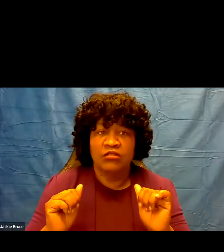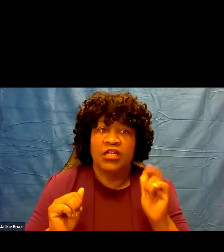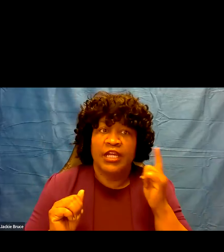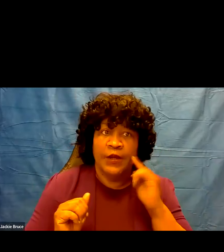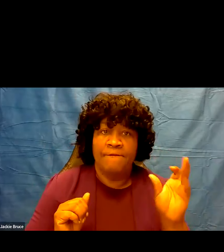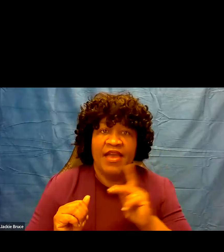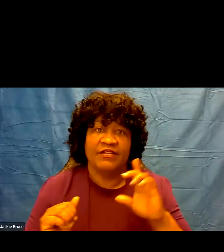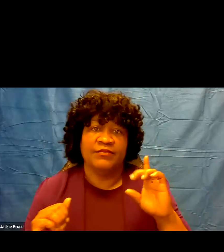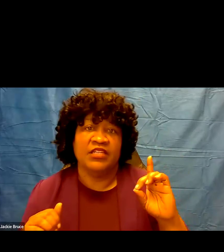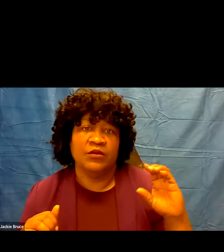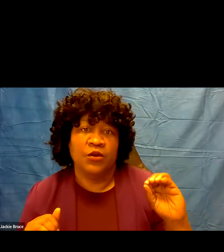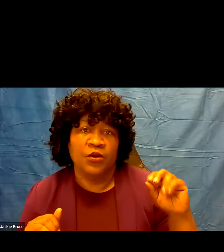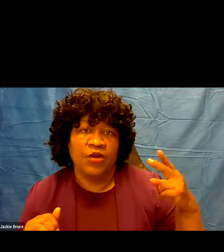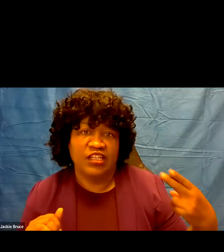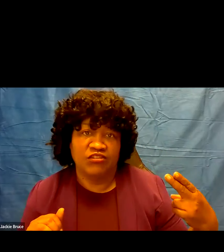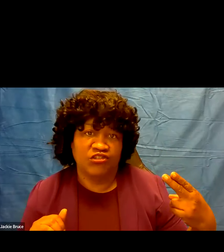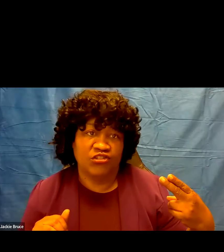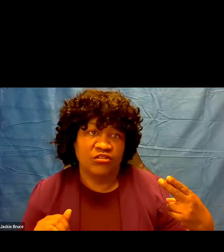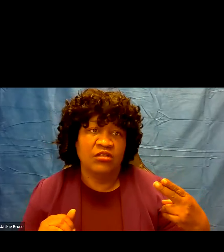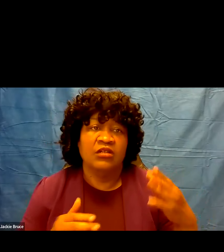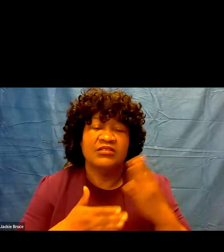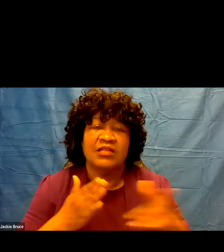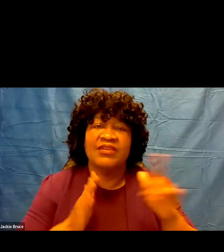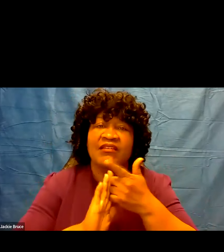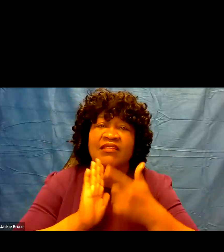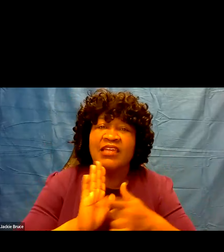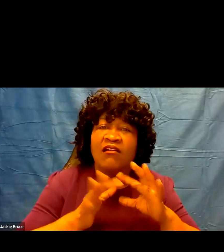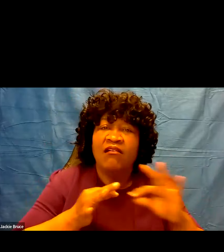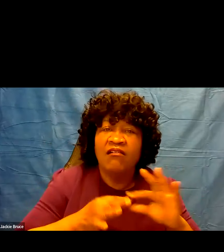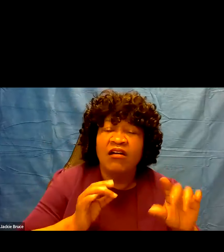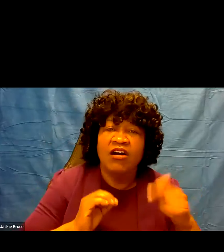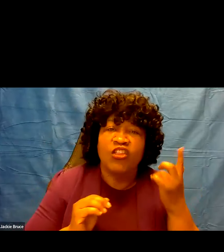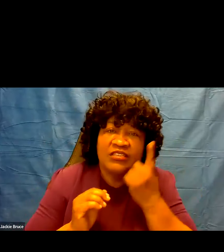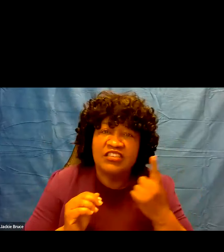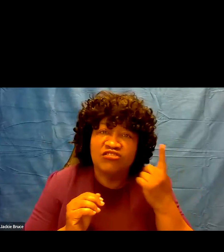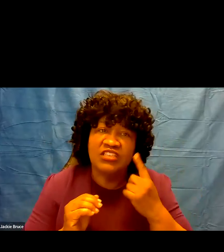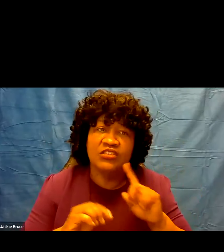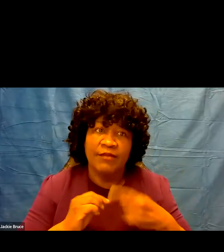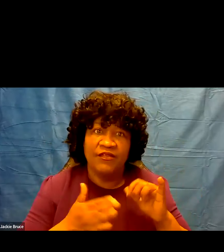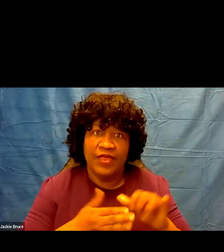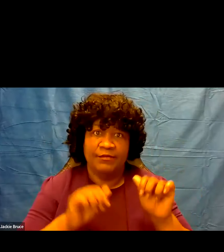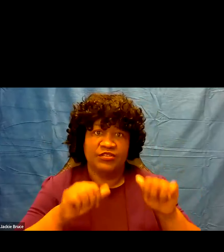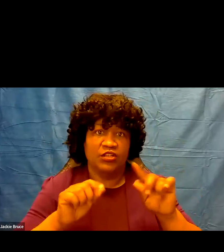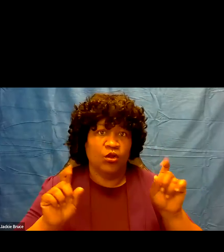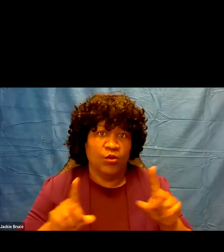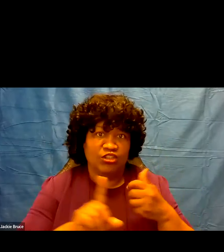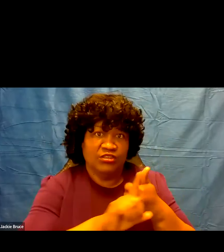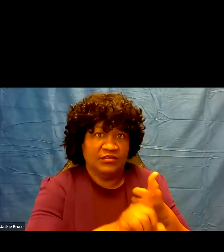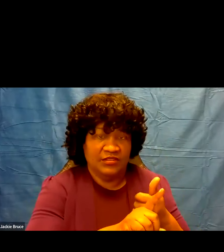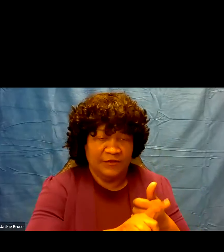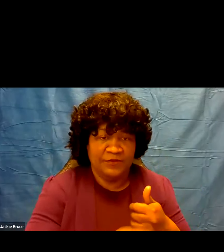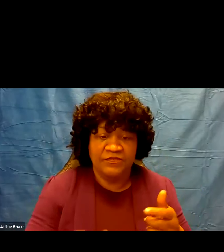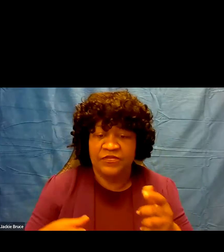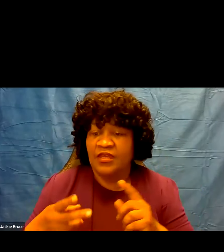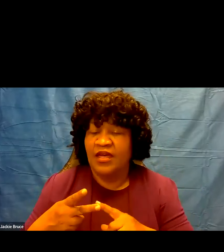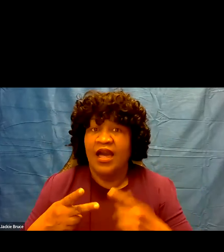from DOH on some of maybe the legal or other considerations around that particular question.